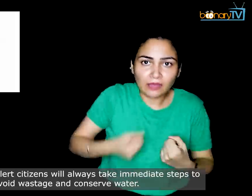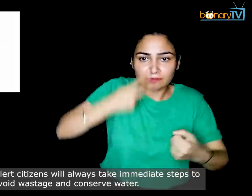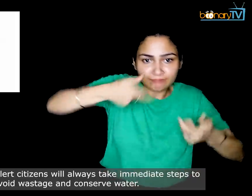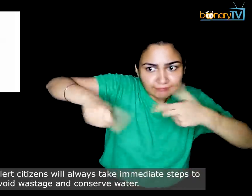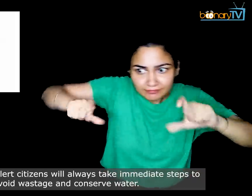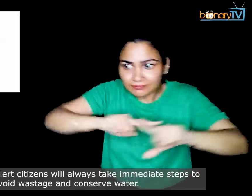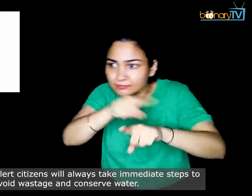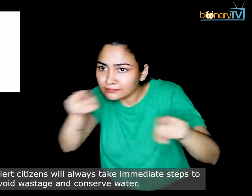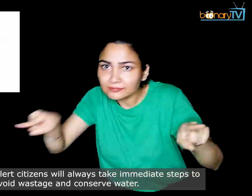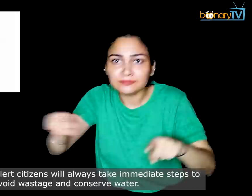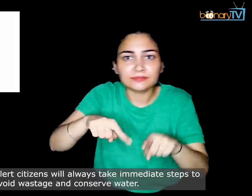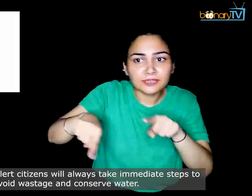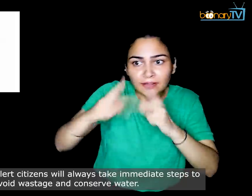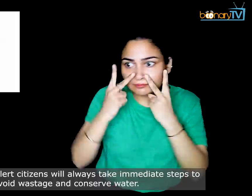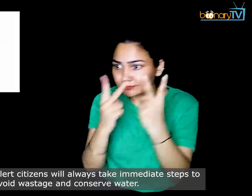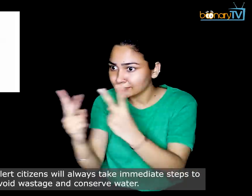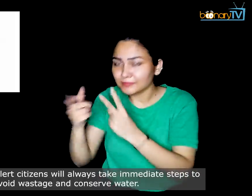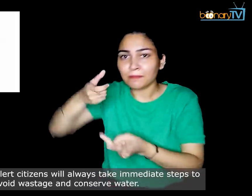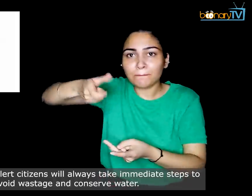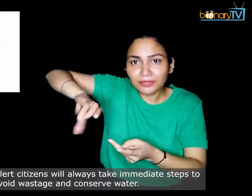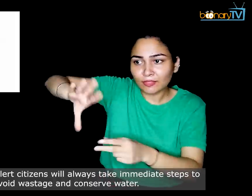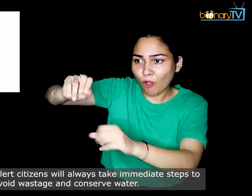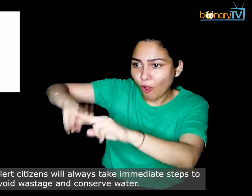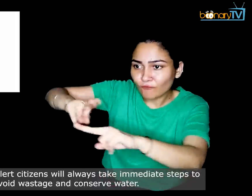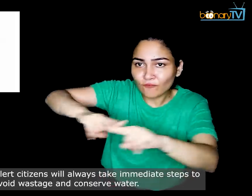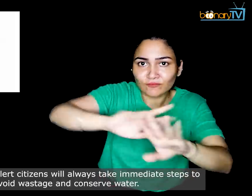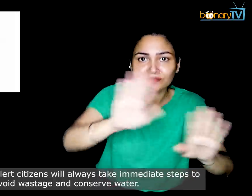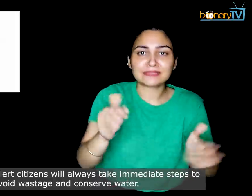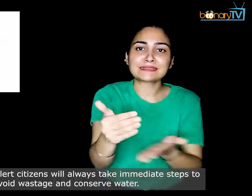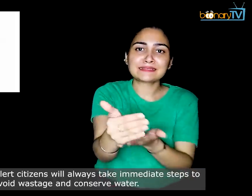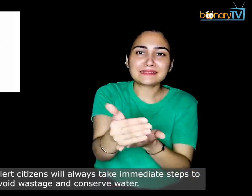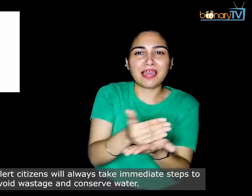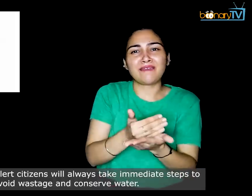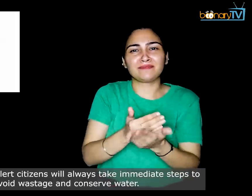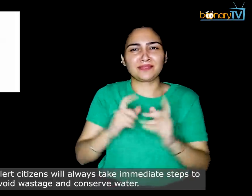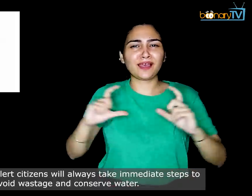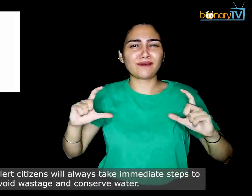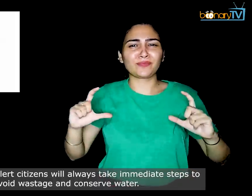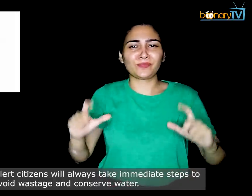always take immediate steps to avoid wastage and conserve water.